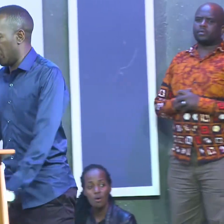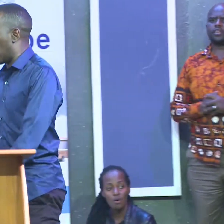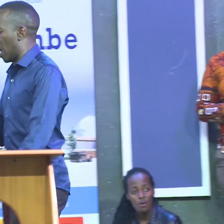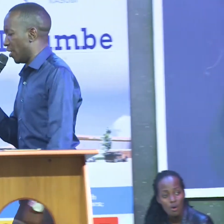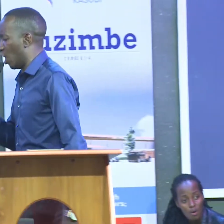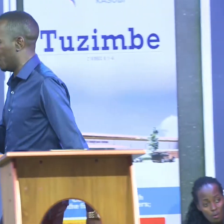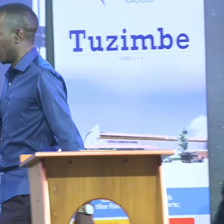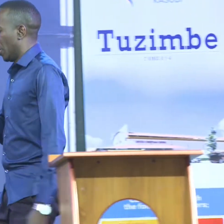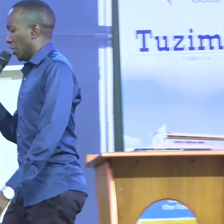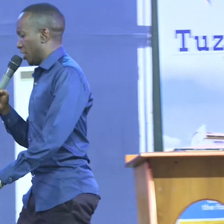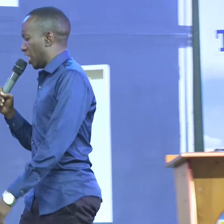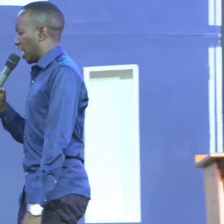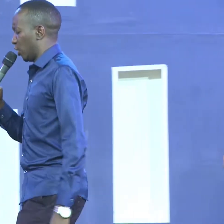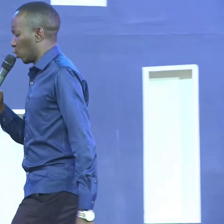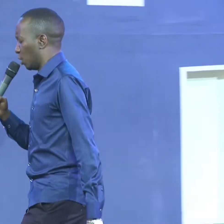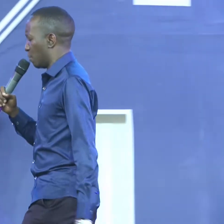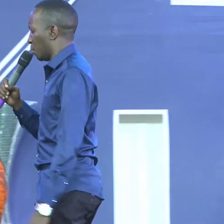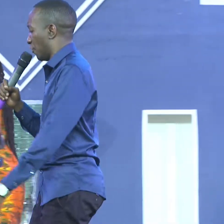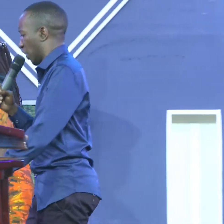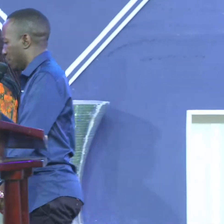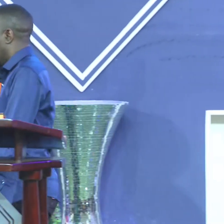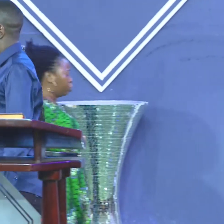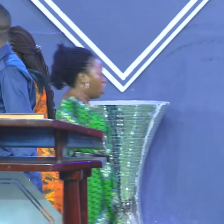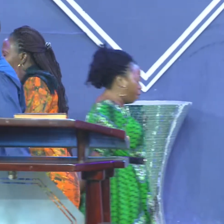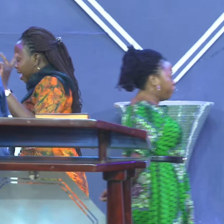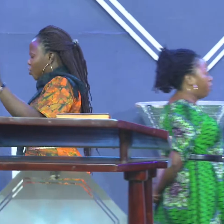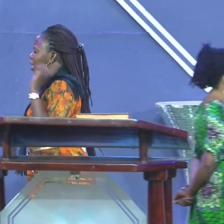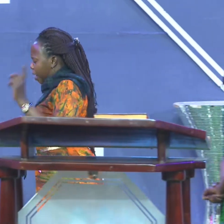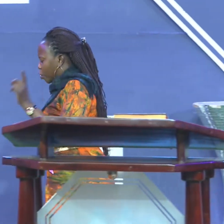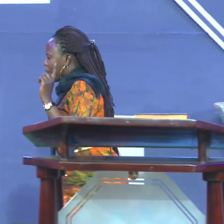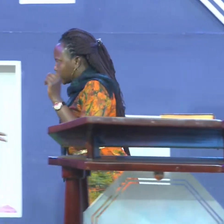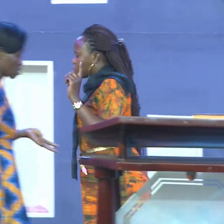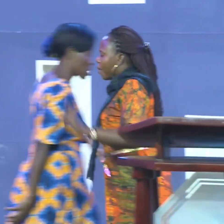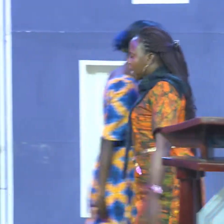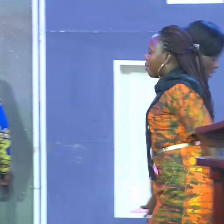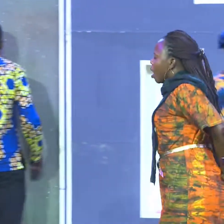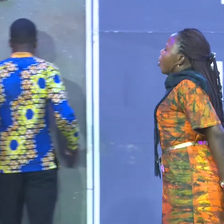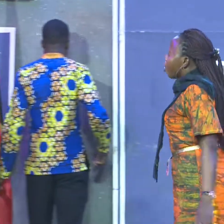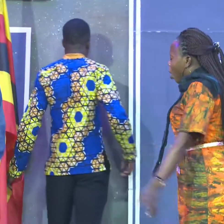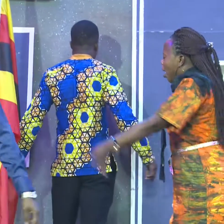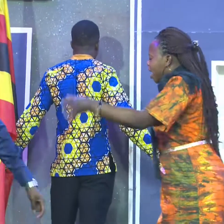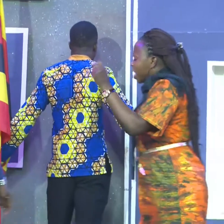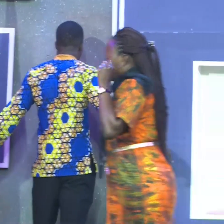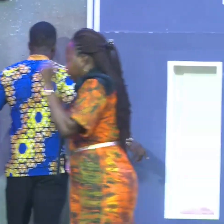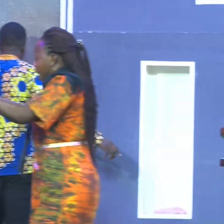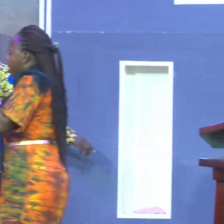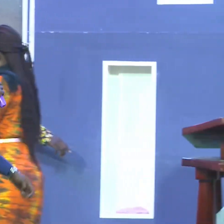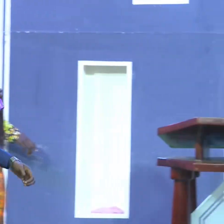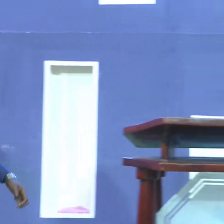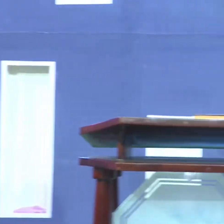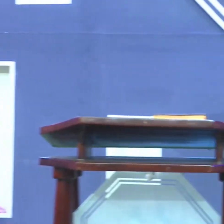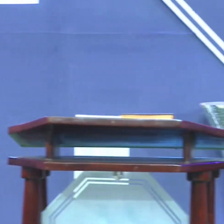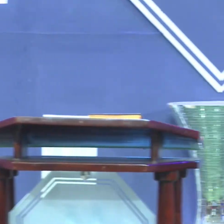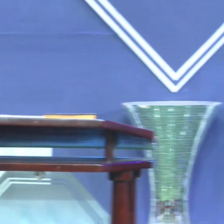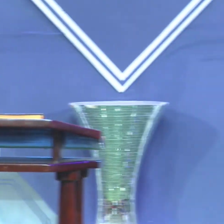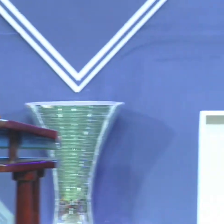amakomera g'endagaano endagaano kubulamu bwaffe endagaano z'obusibe endagaano z'obuddu